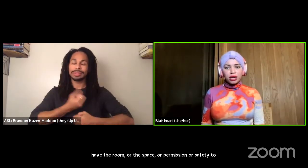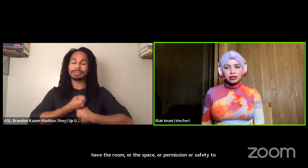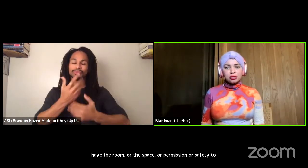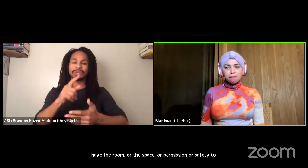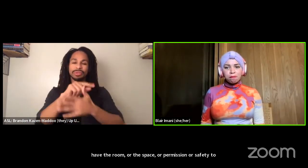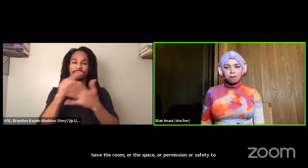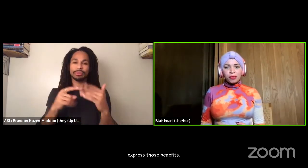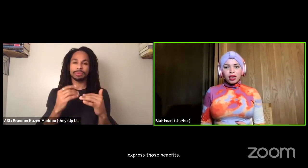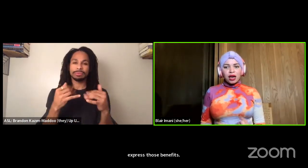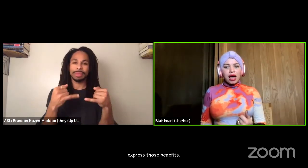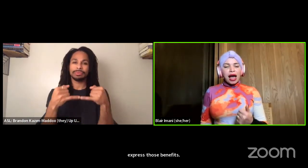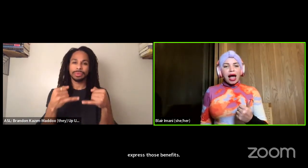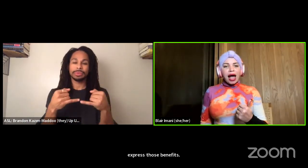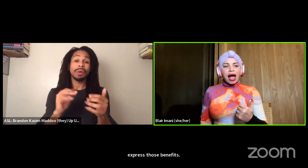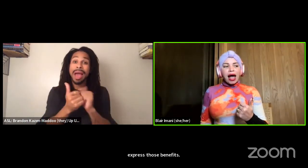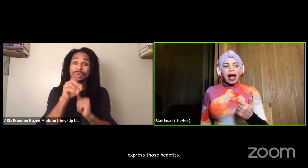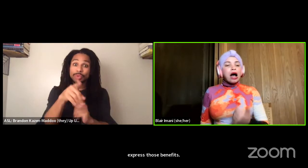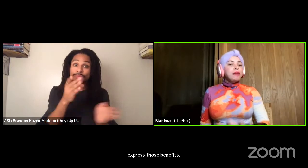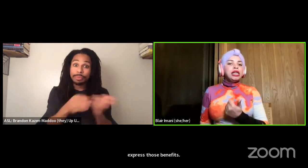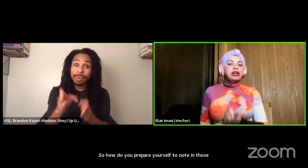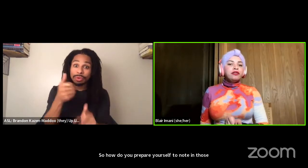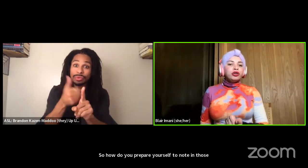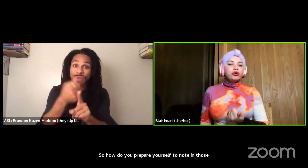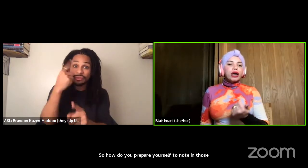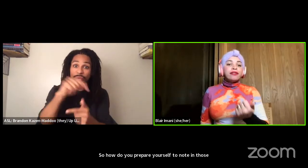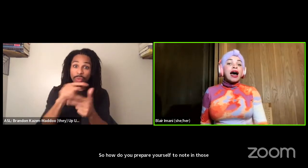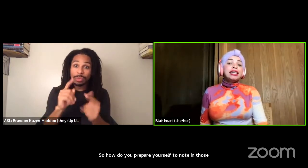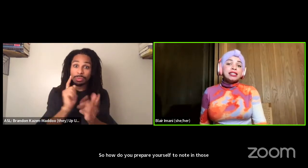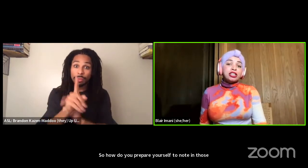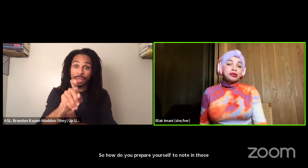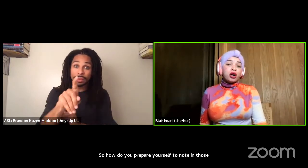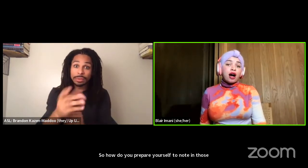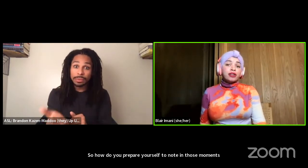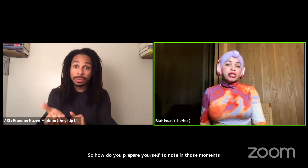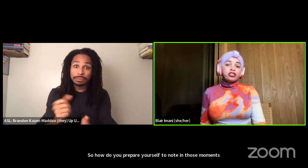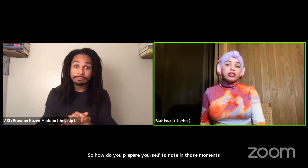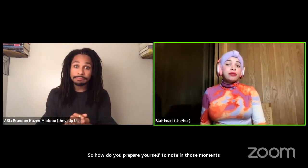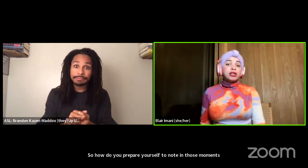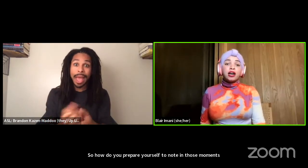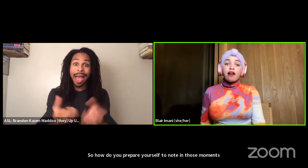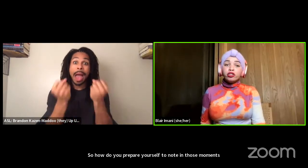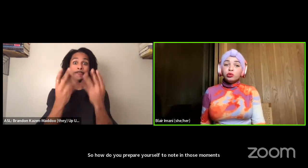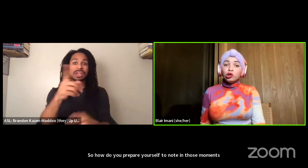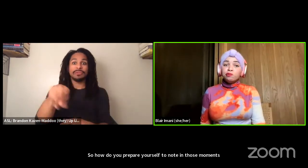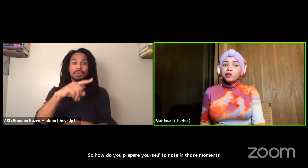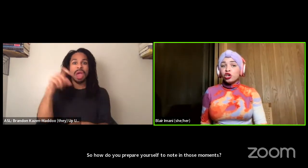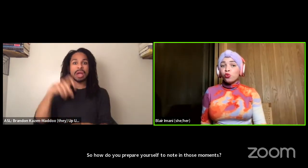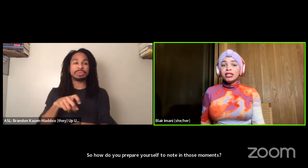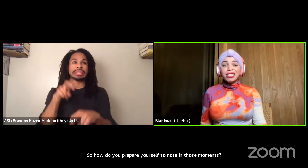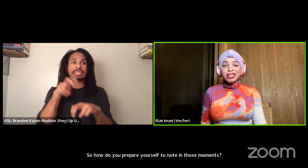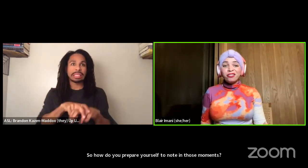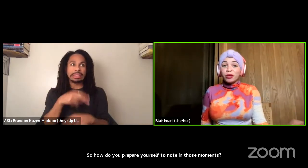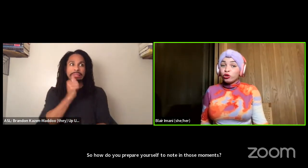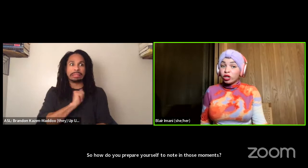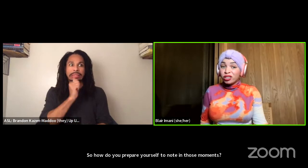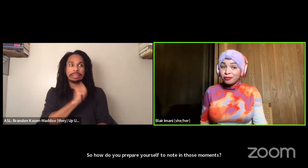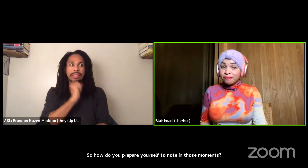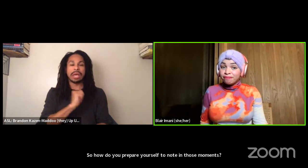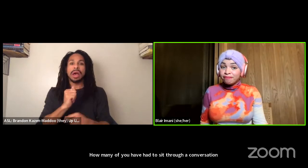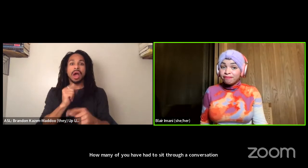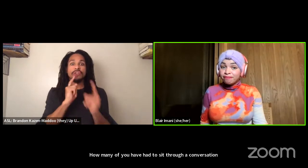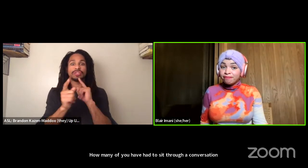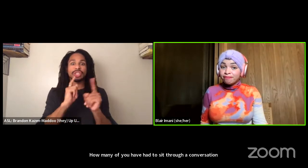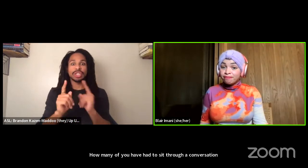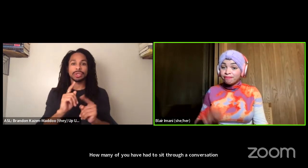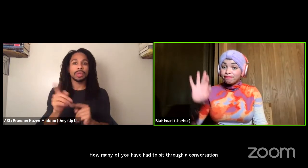in those moments? How many of you have had to sit through a conversation that was uncomfortable, that you wanted to leave, but you